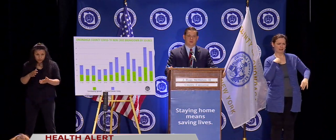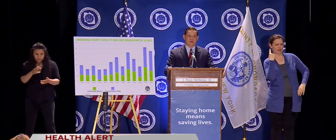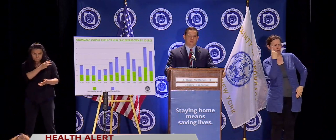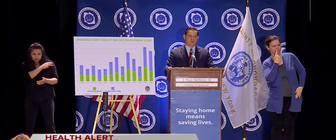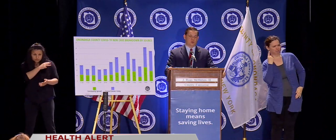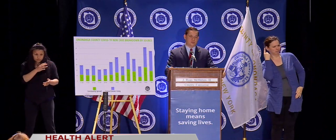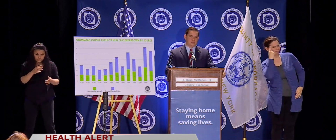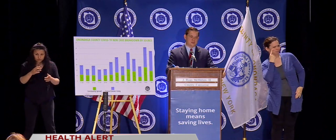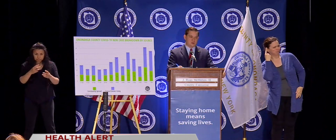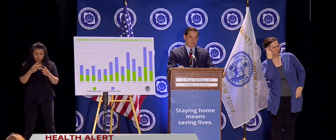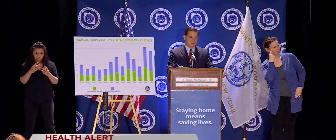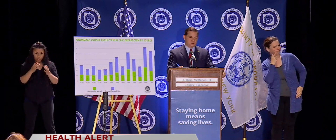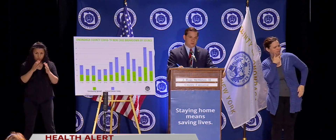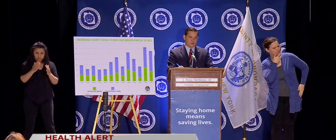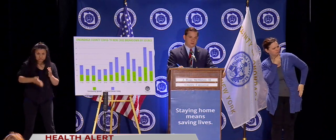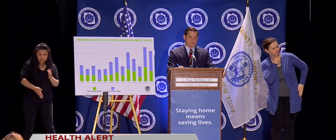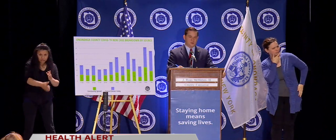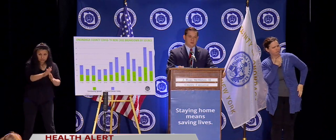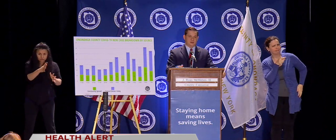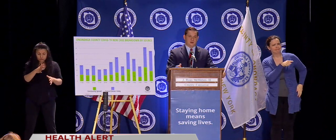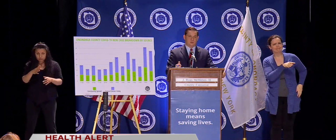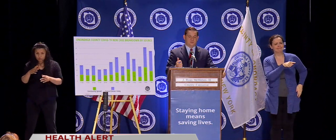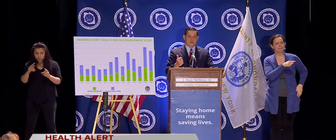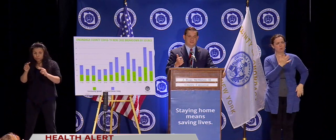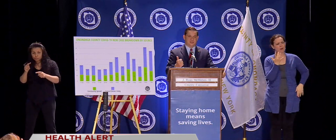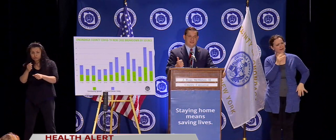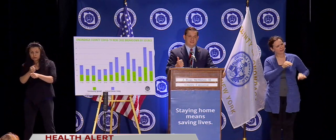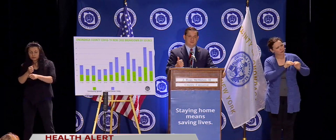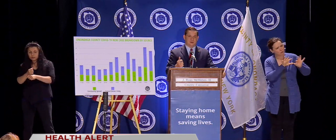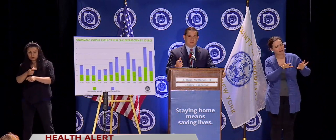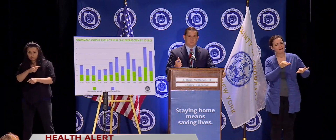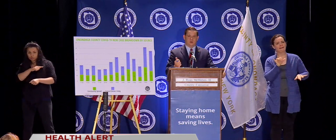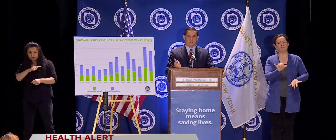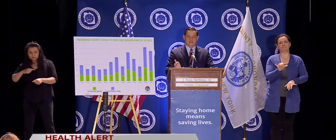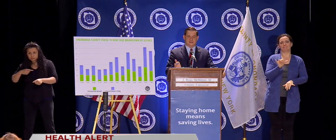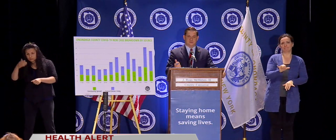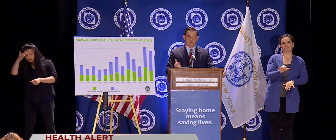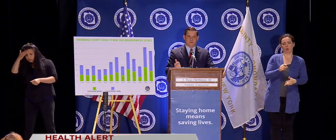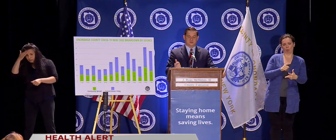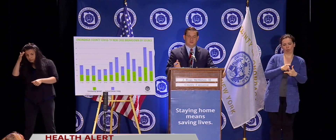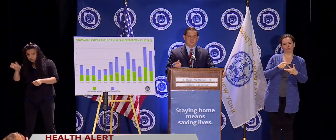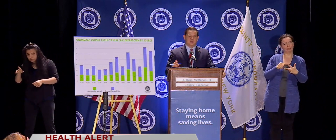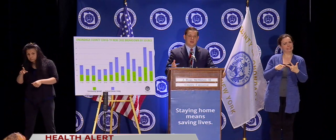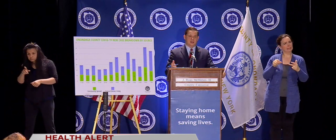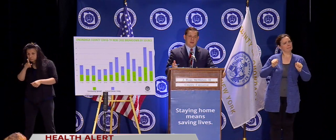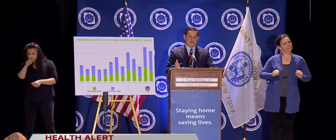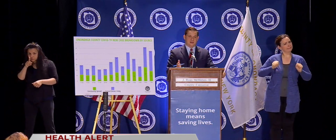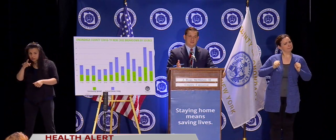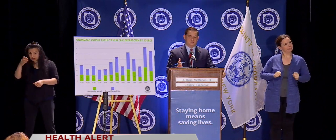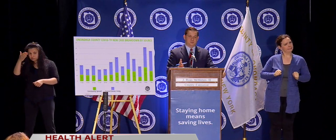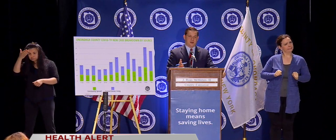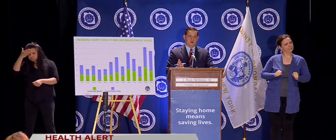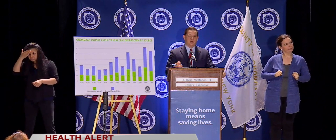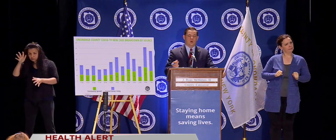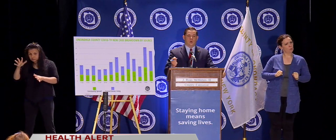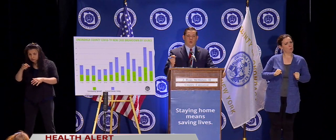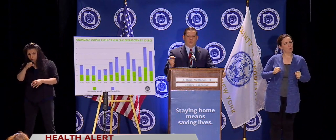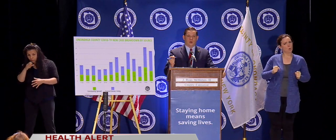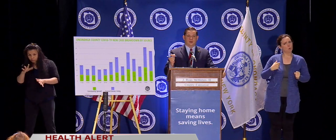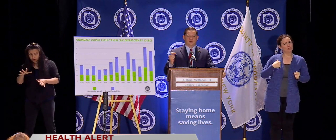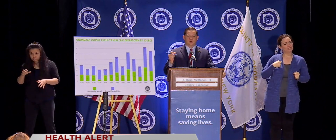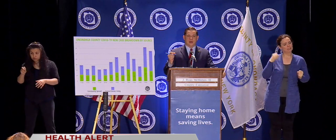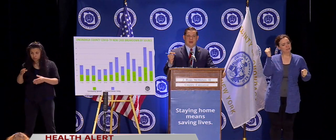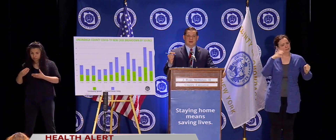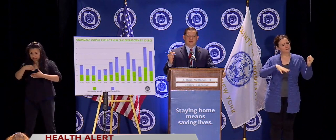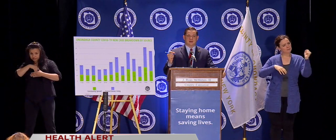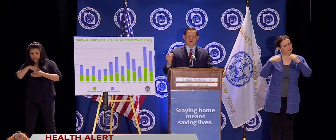had either employees coming into the building that were potentially asymptomatic or light symptoms, and that led to spread,